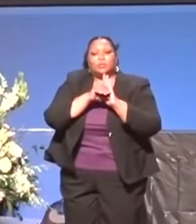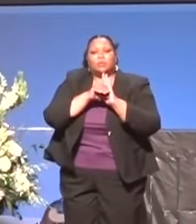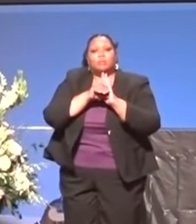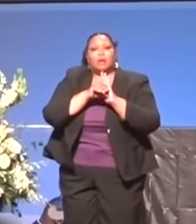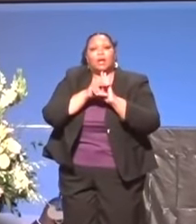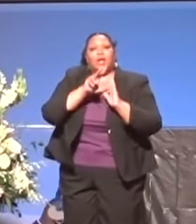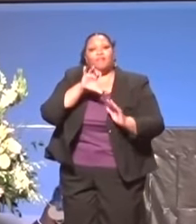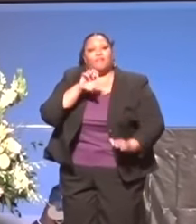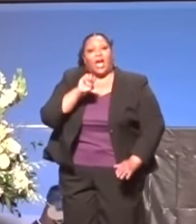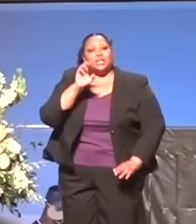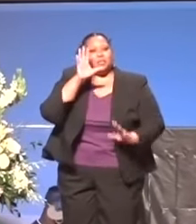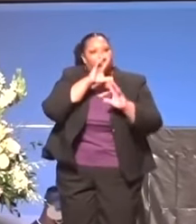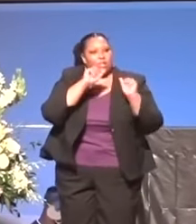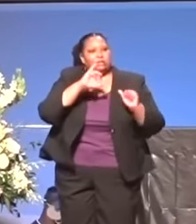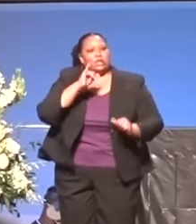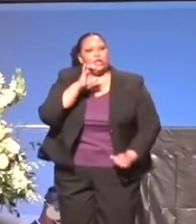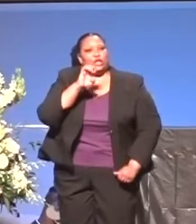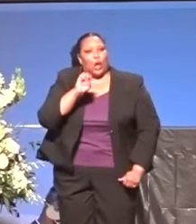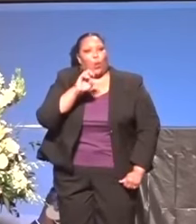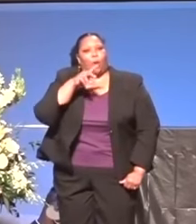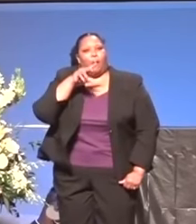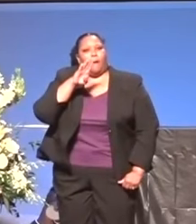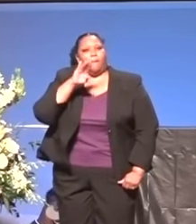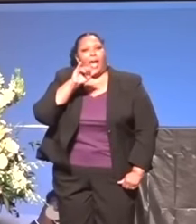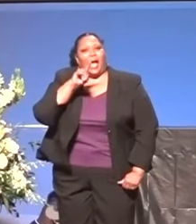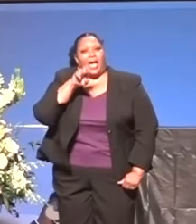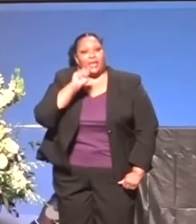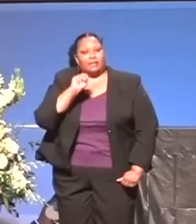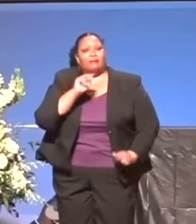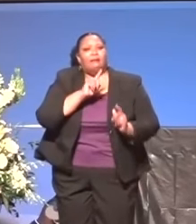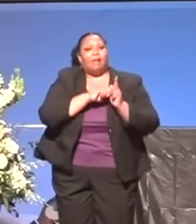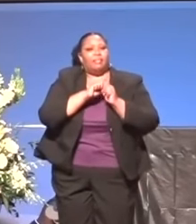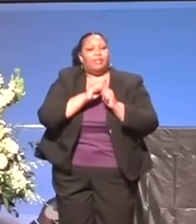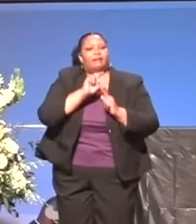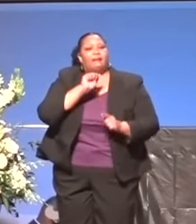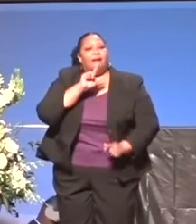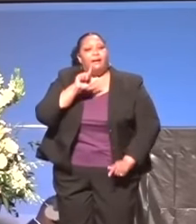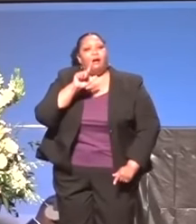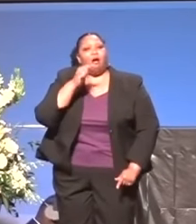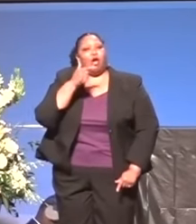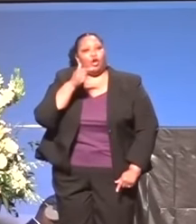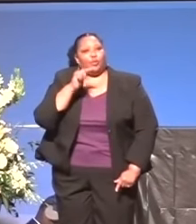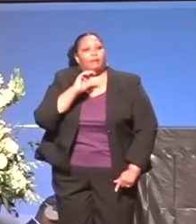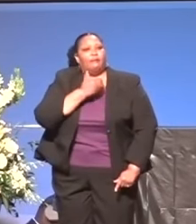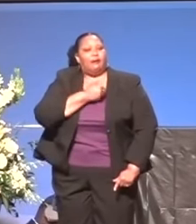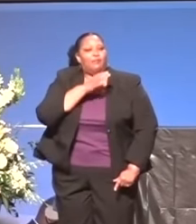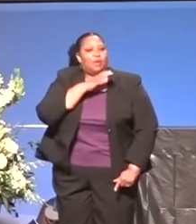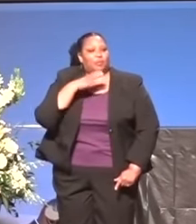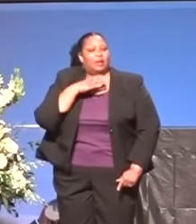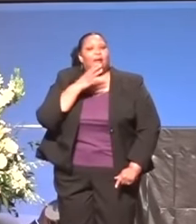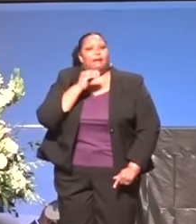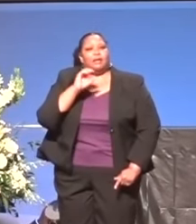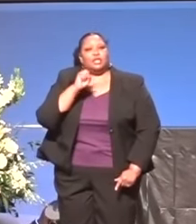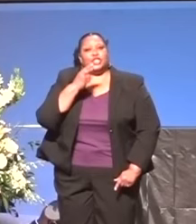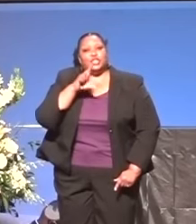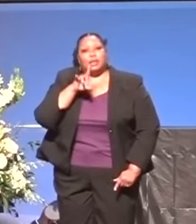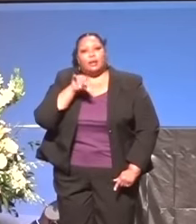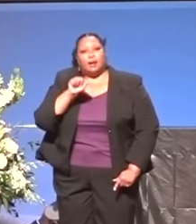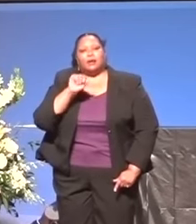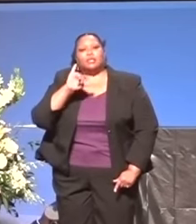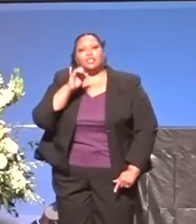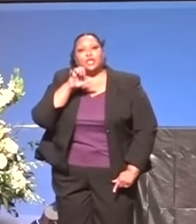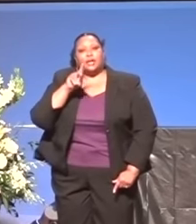Vice President Joe Biden. And then we will hear from our own congressman Al Green, then our own congresswoman Sheila Jackson